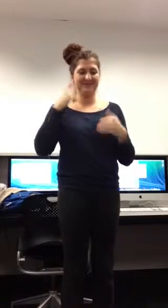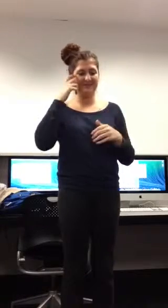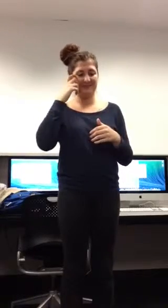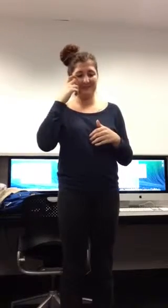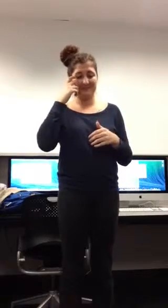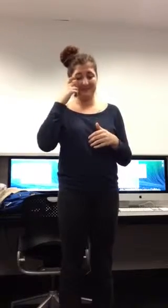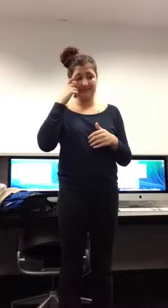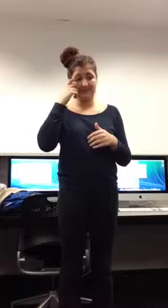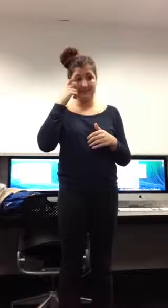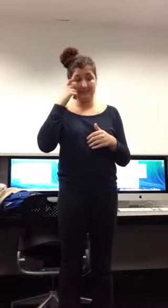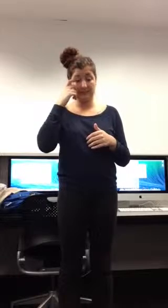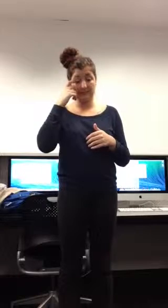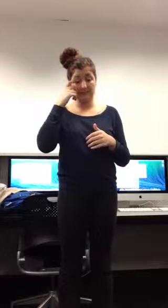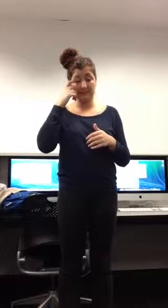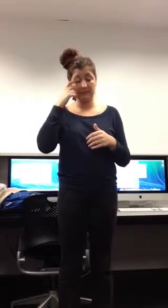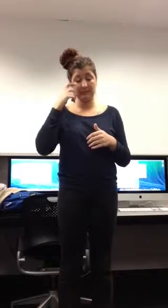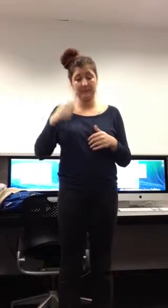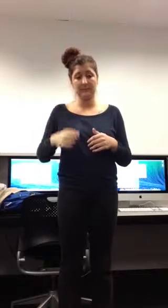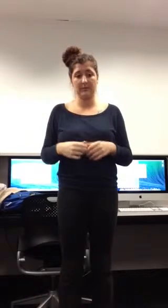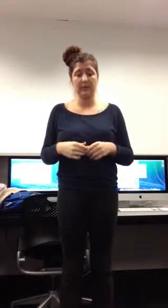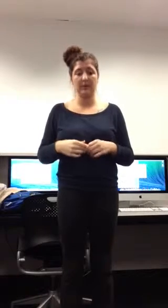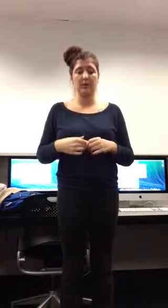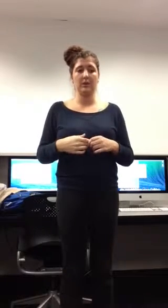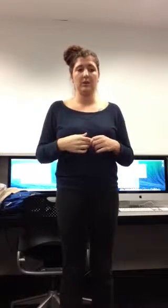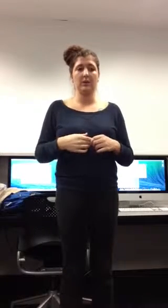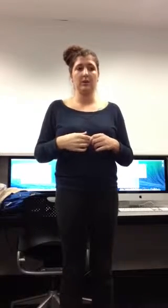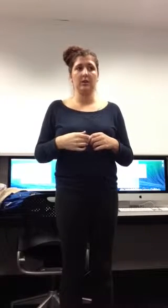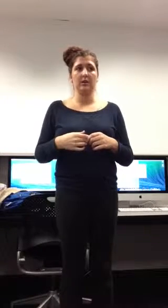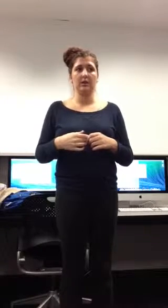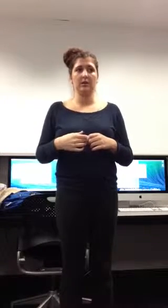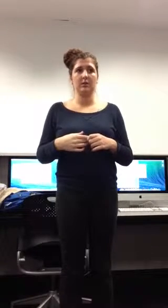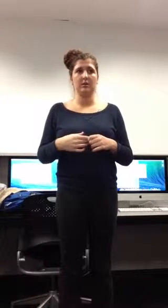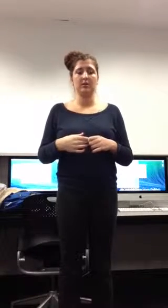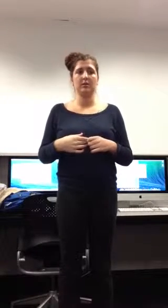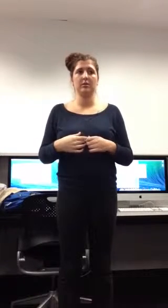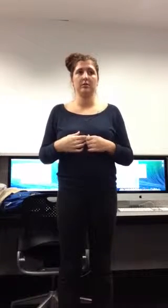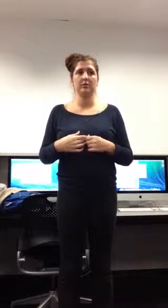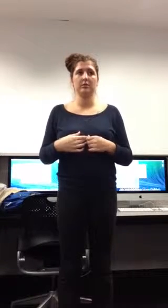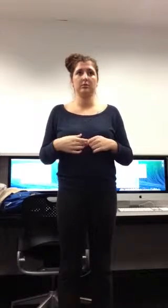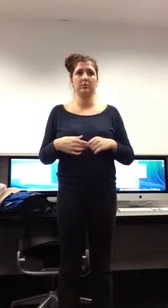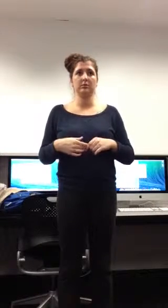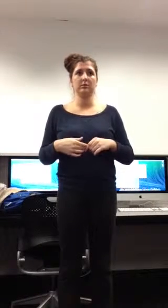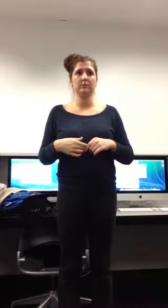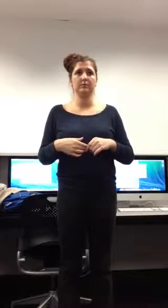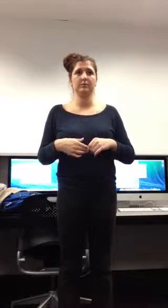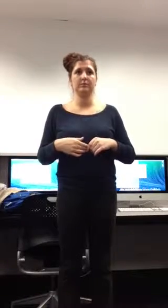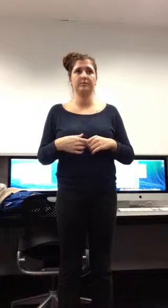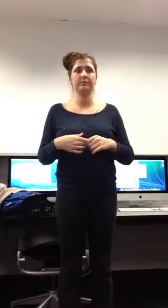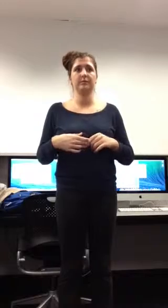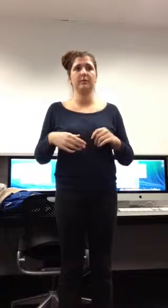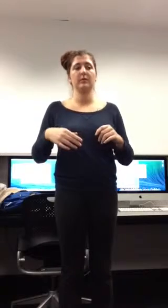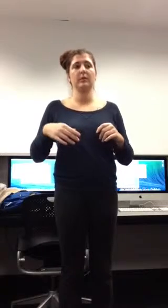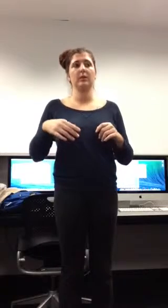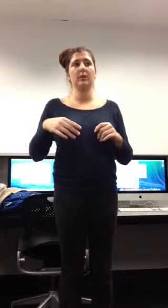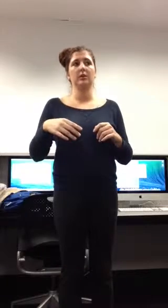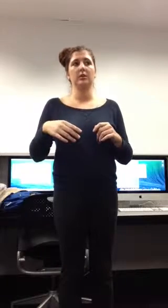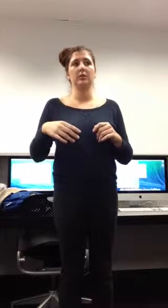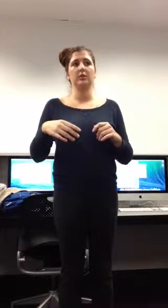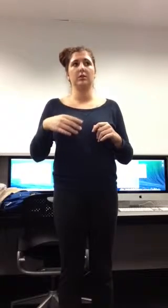the sausage. Under the system of rigid economy, which the packers enforced, there were some